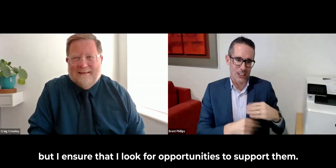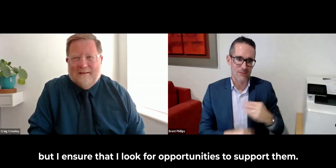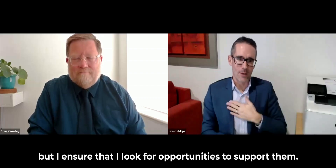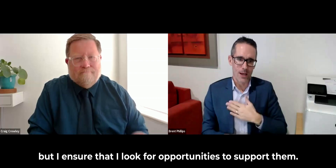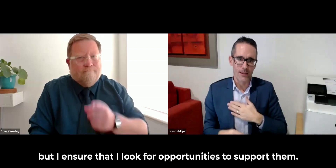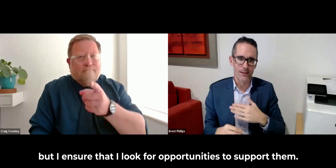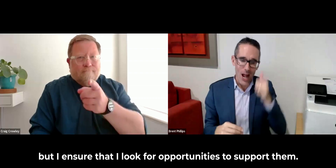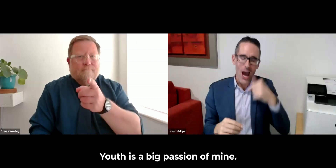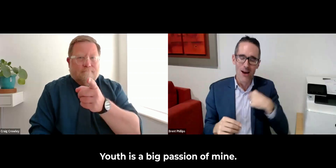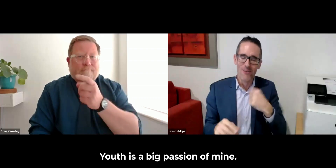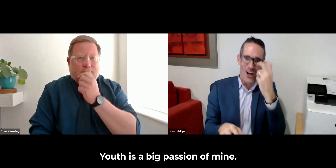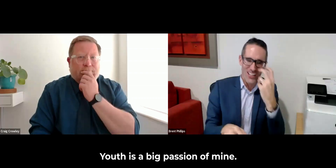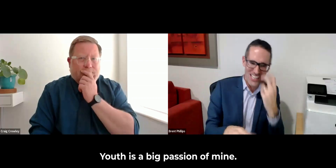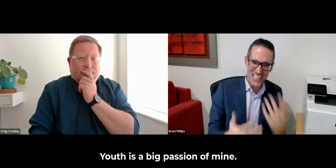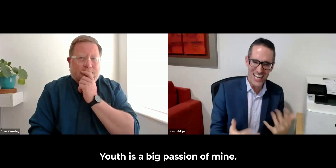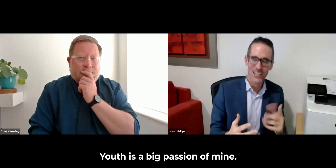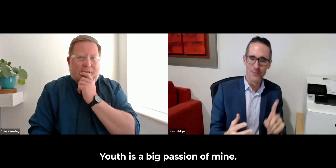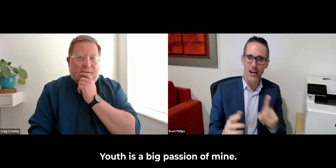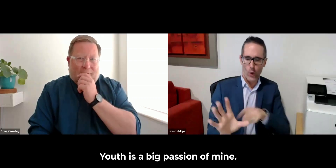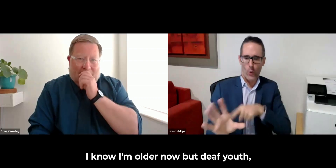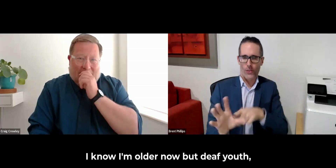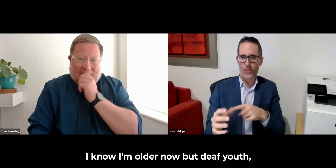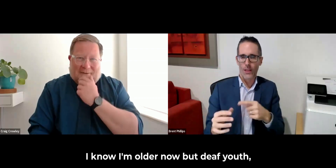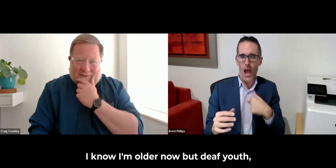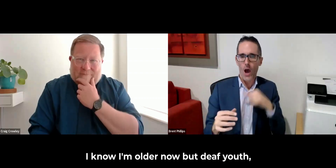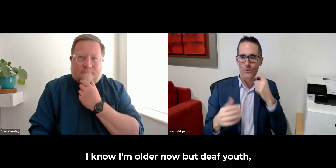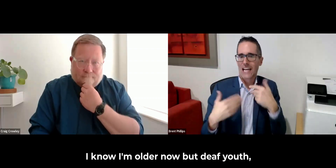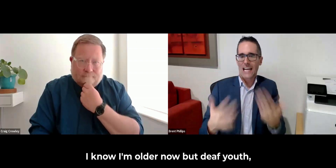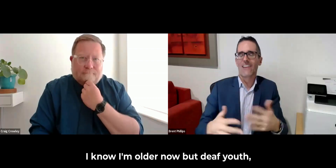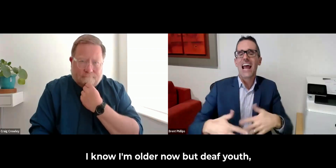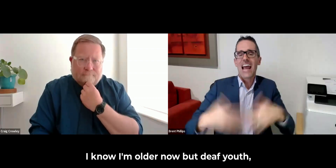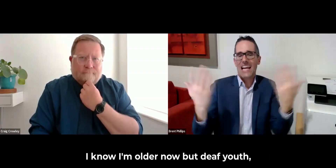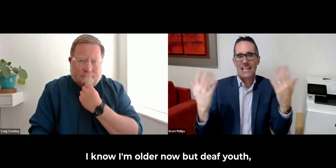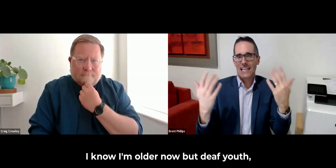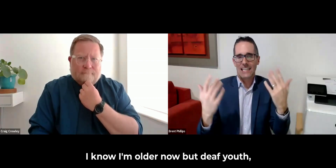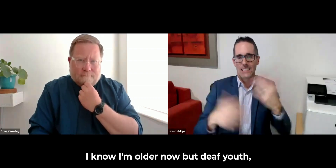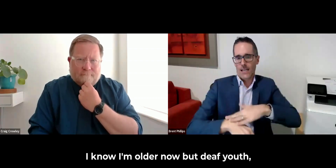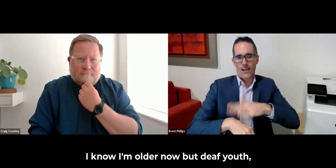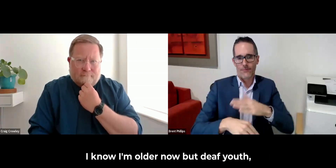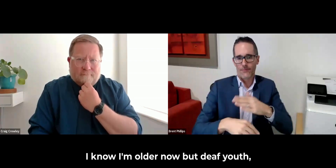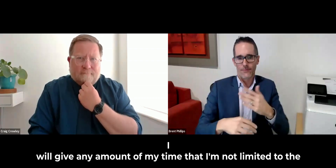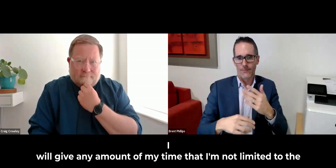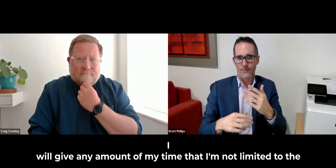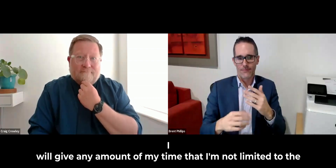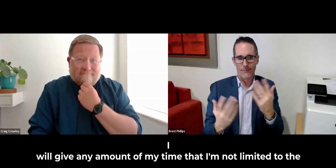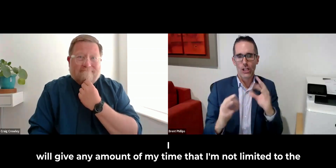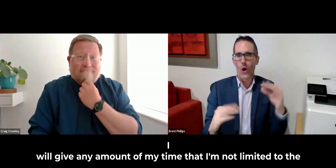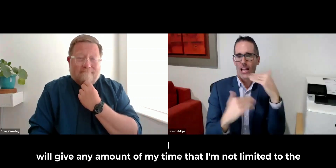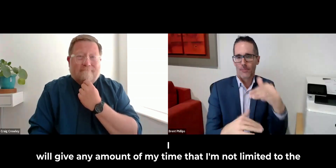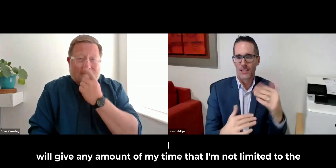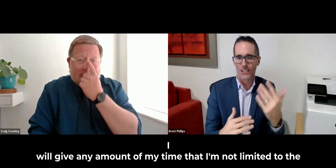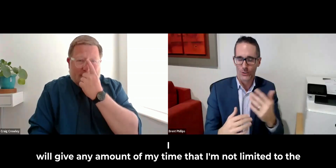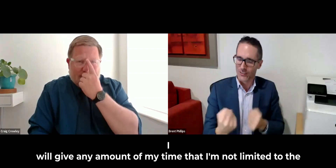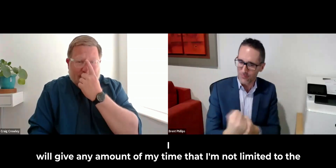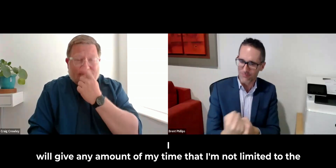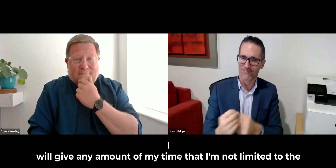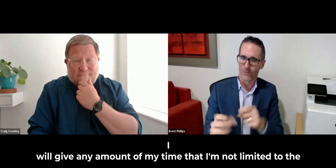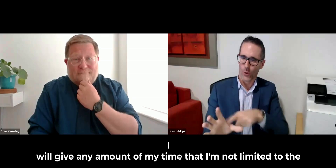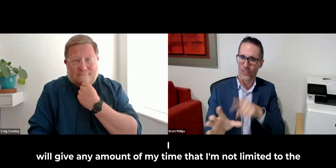support them. Youth is a big passion of mine. I know I'm older now, but deaf youth, I will give any amount of my time, that